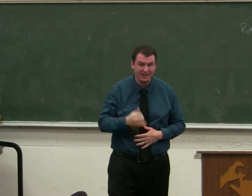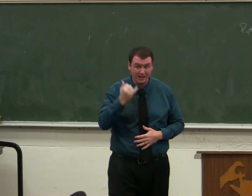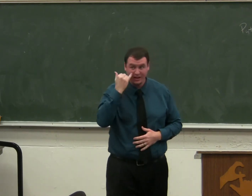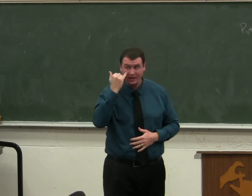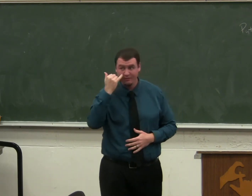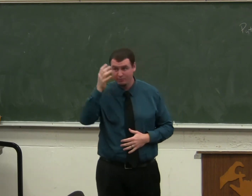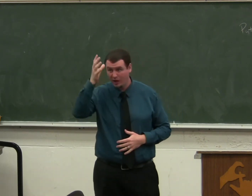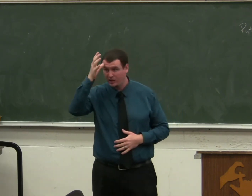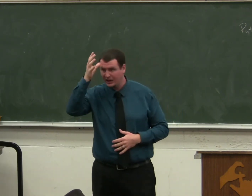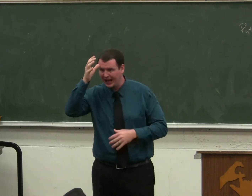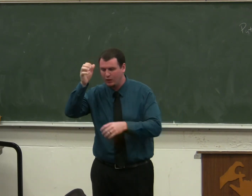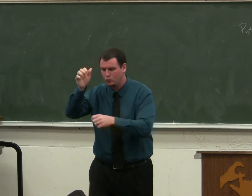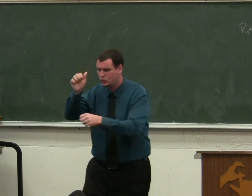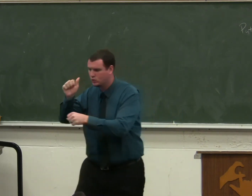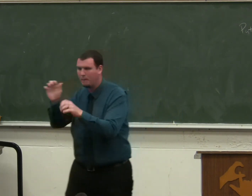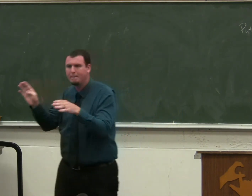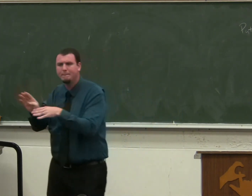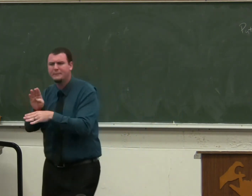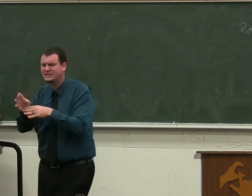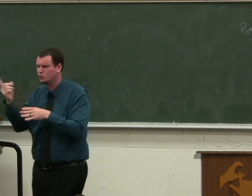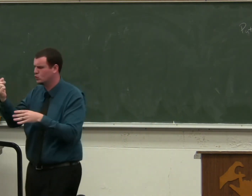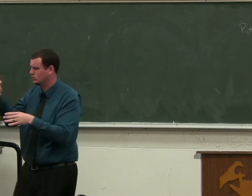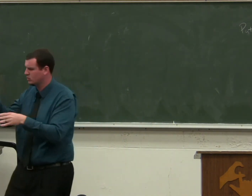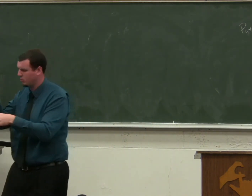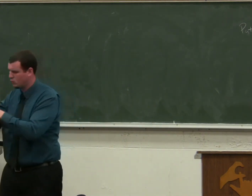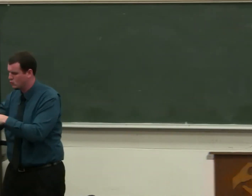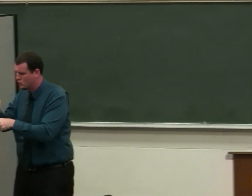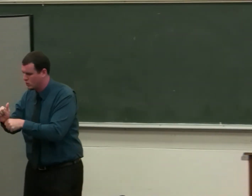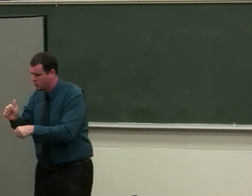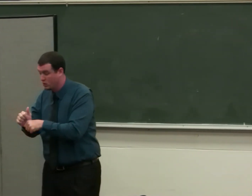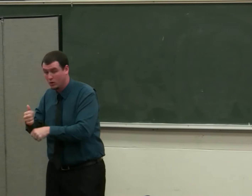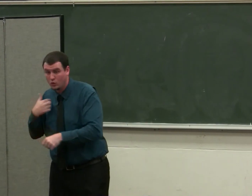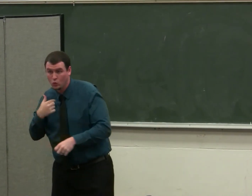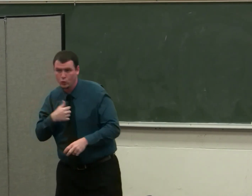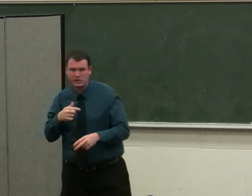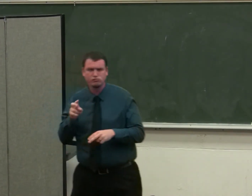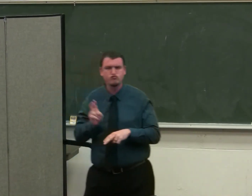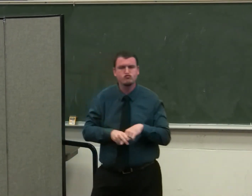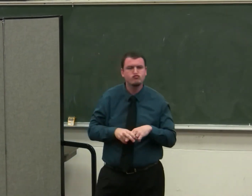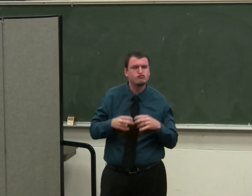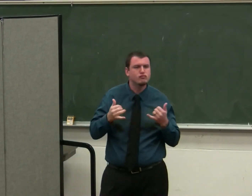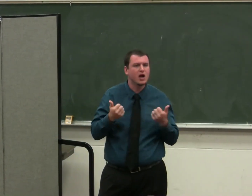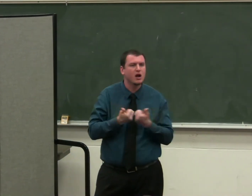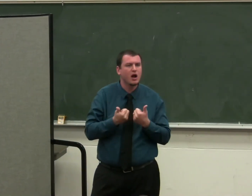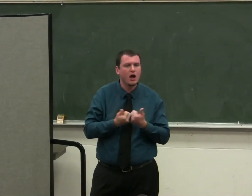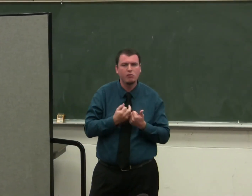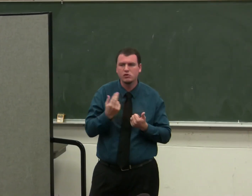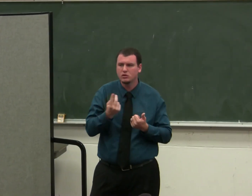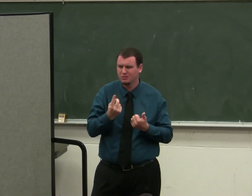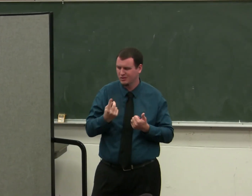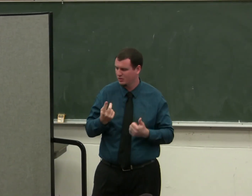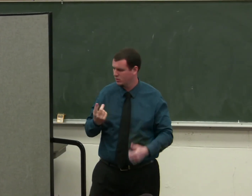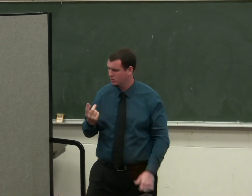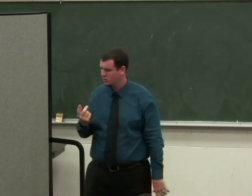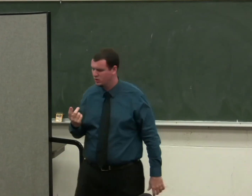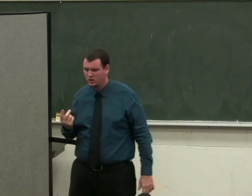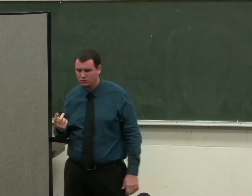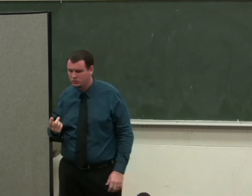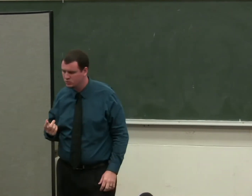Laziness was not an option. If my dad was doing something and we happened to be sitting down playing a game